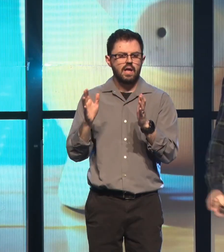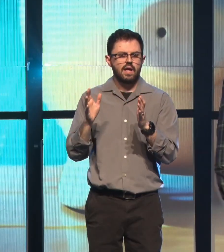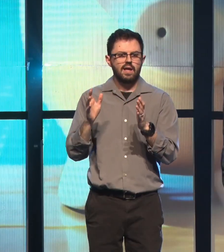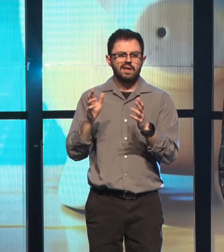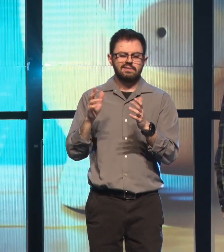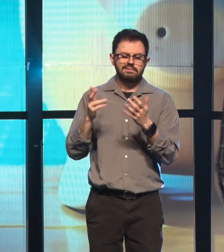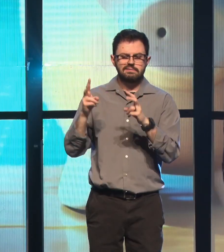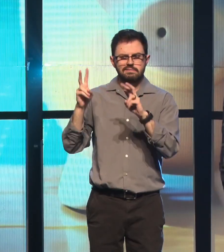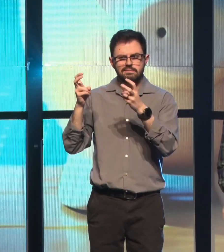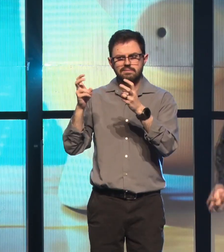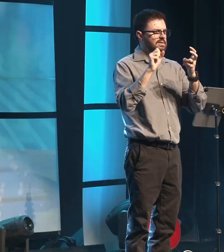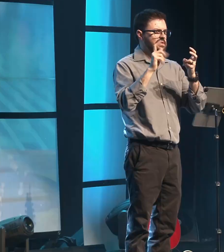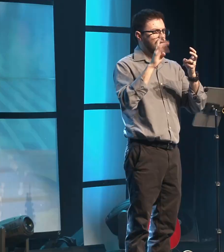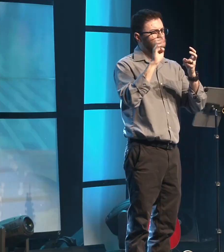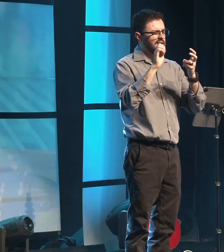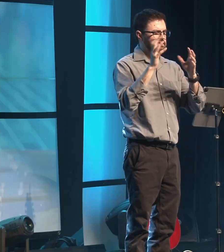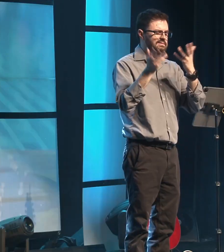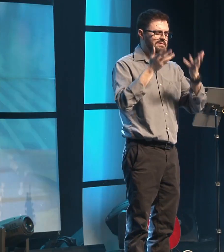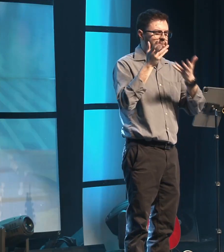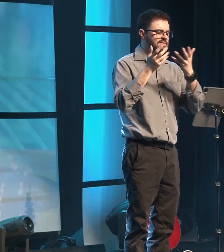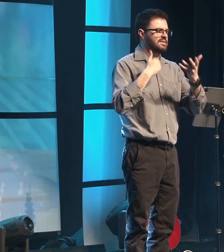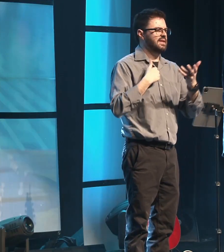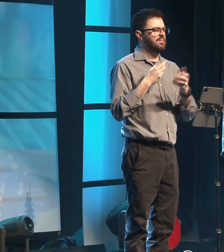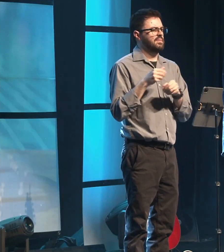I'm sacrificing a little retirement,